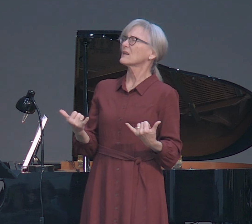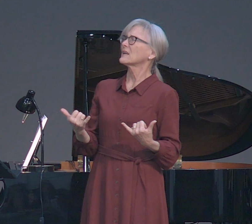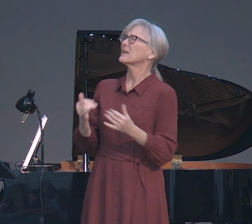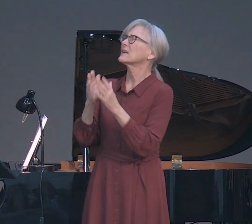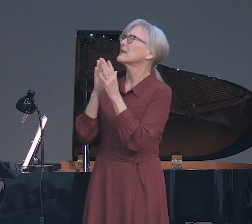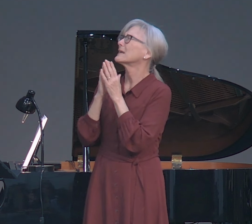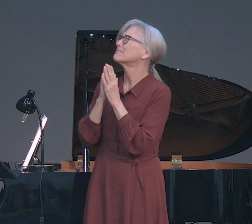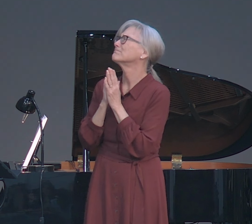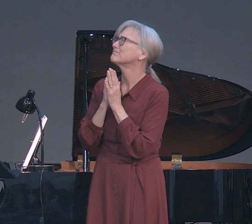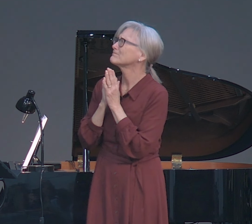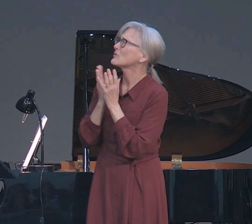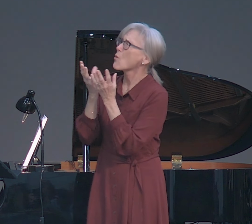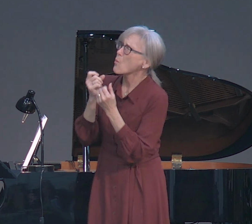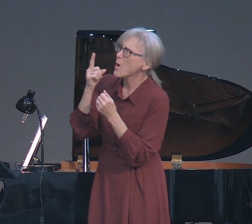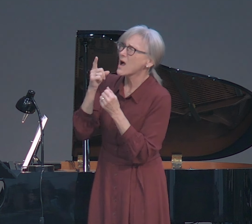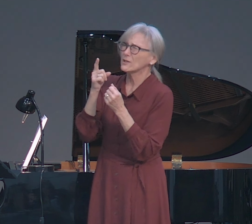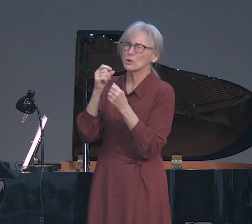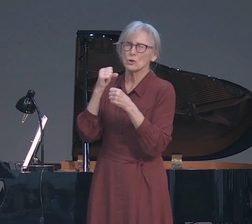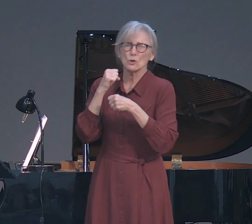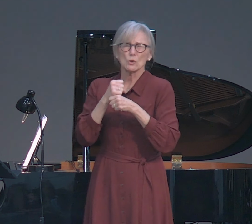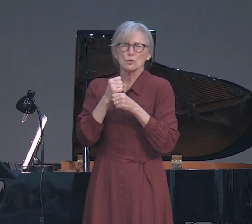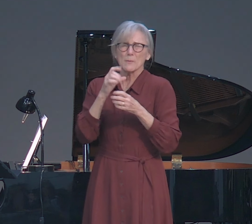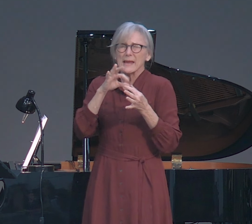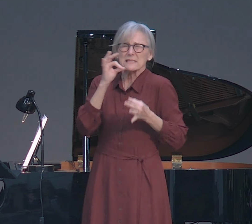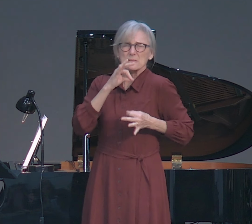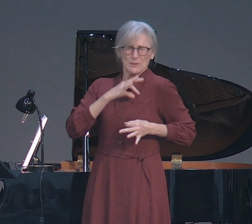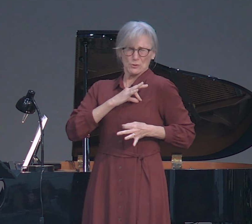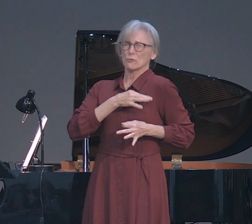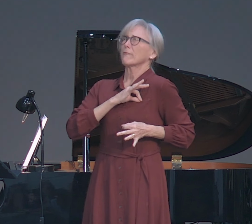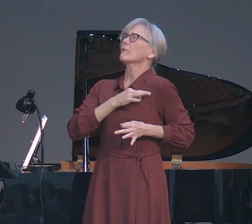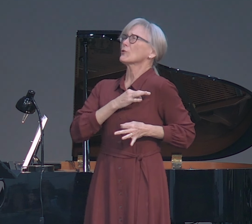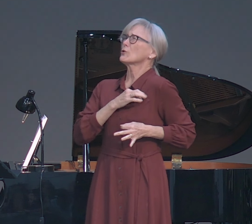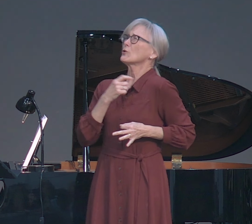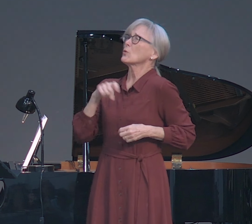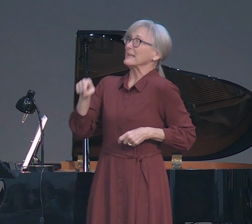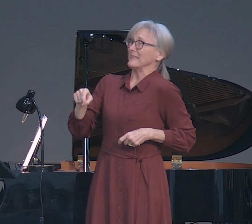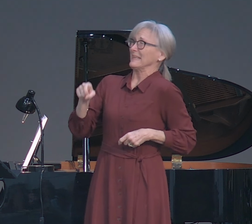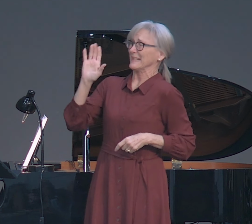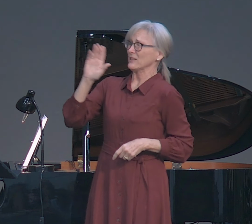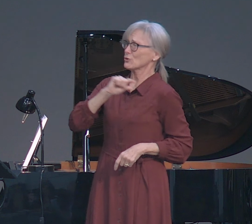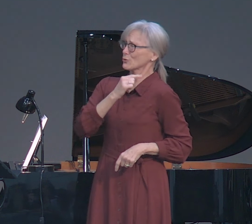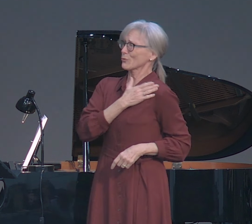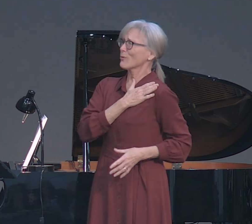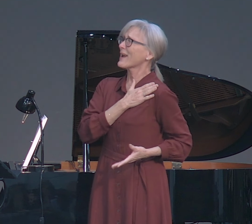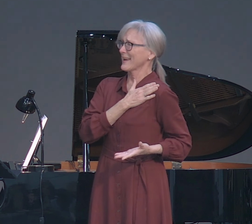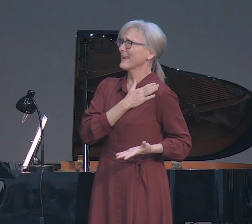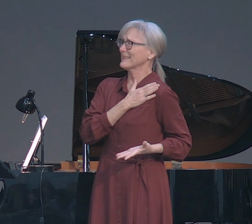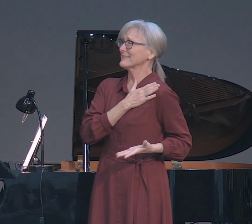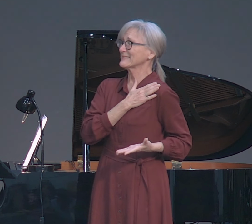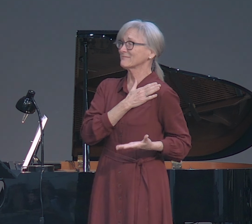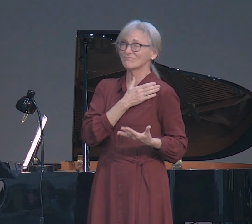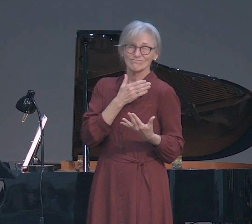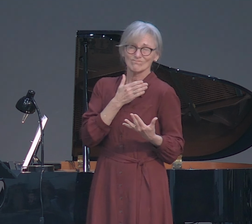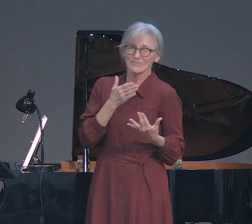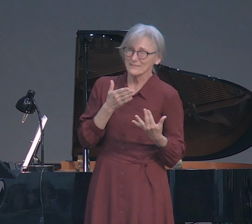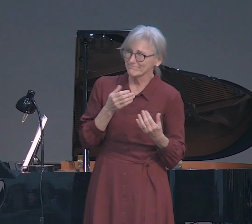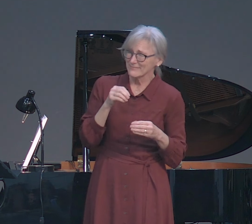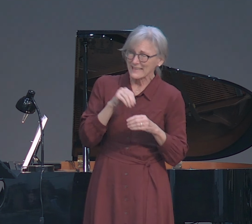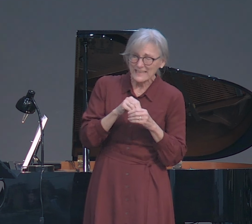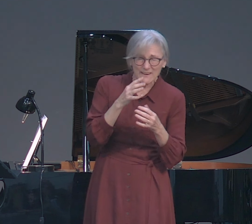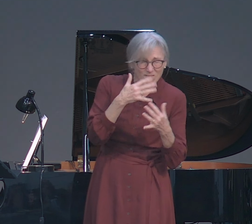Please produce fruit through us, and we need Your grace as we fellowship together, because some of